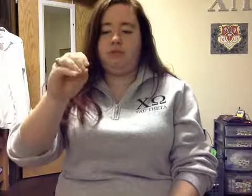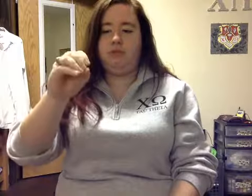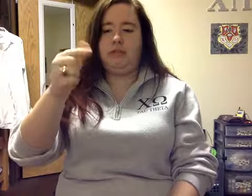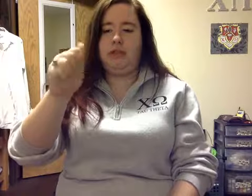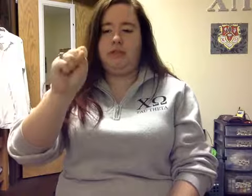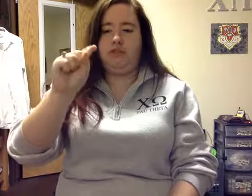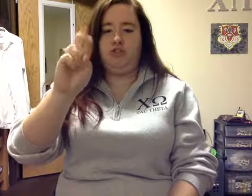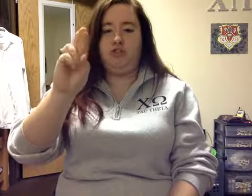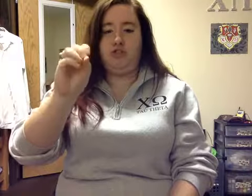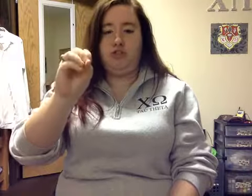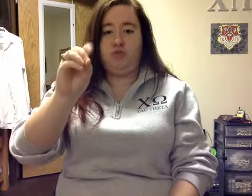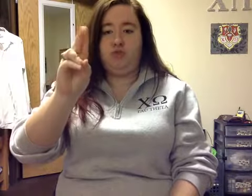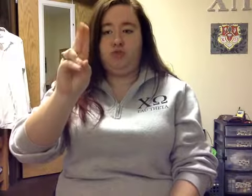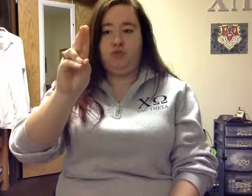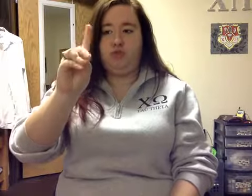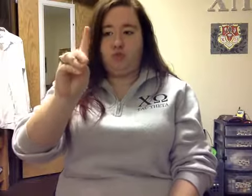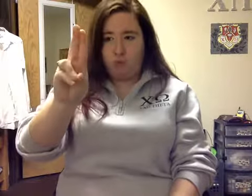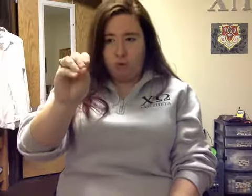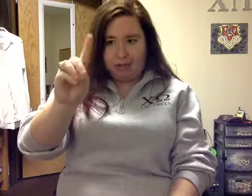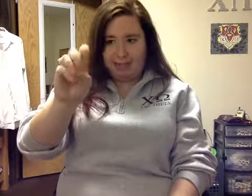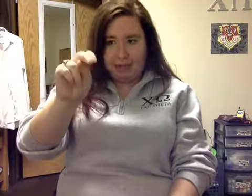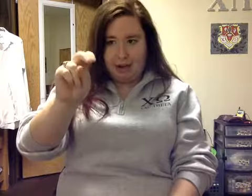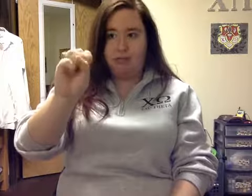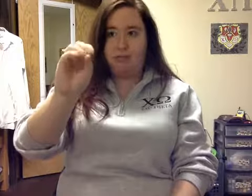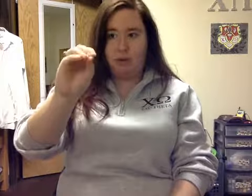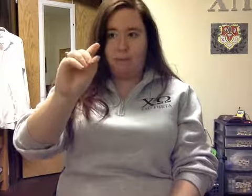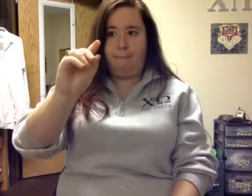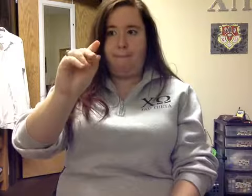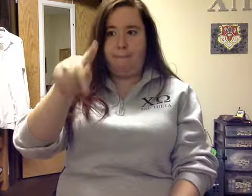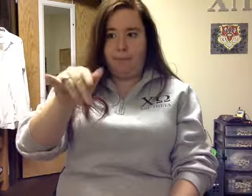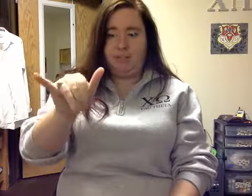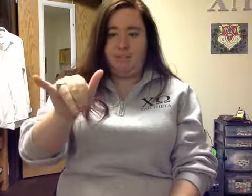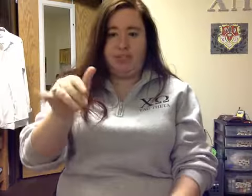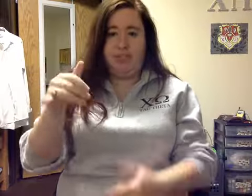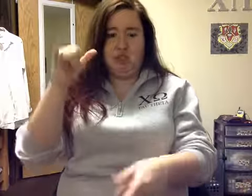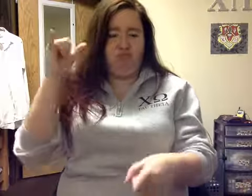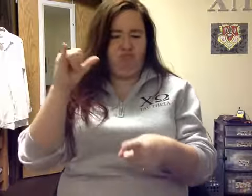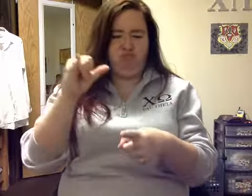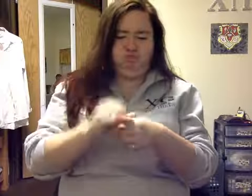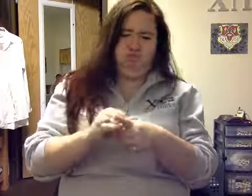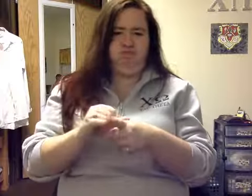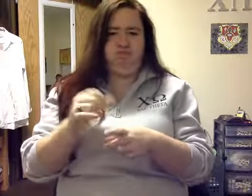esophagogastroduodenoscopy, which is a little bit of a long name. When you come in for this exam, you'll come into a room that looks like